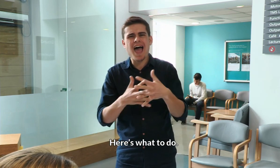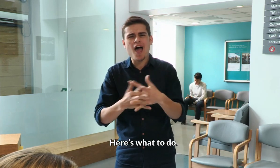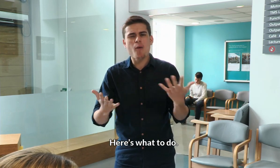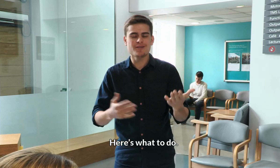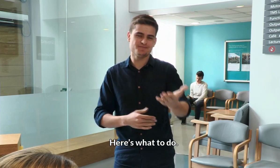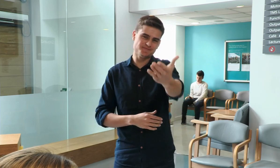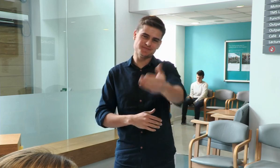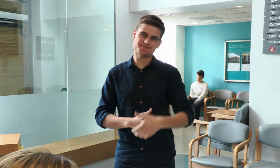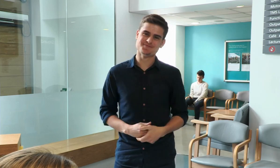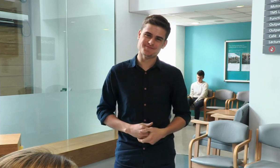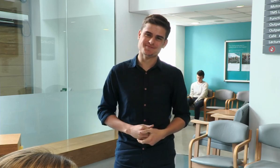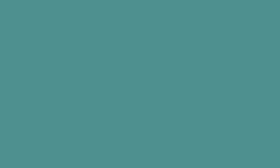do.